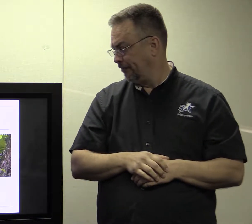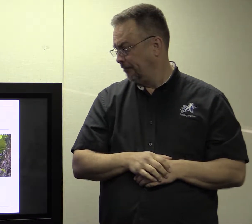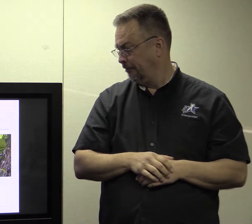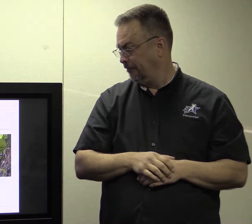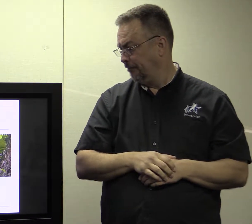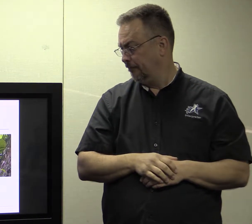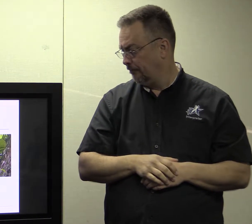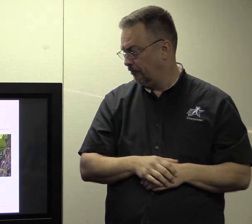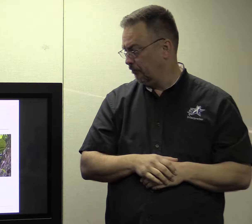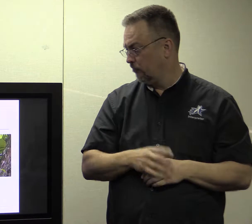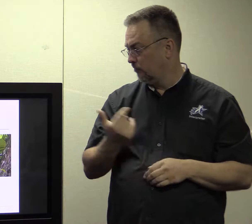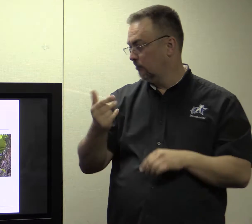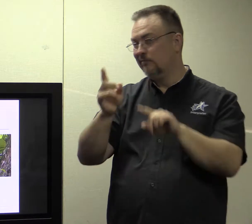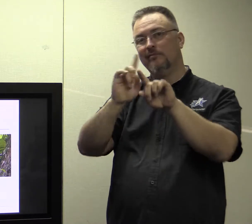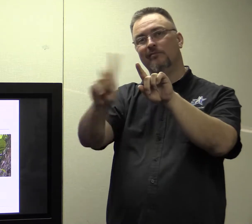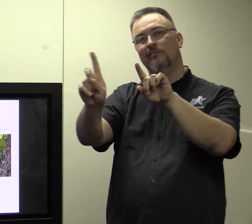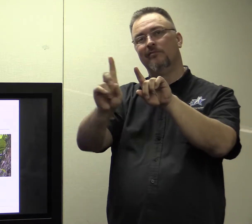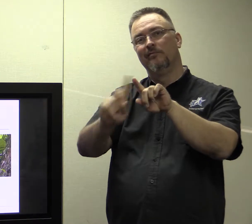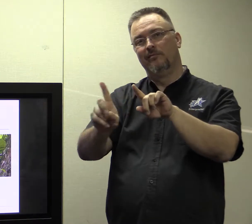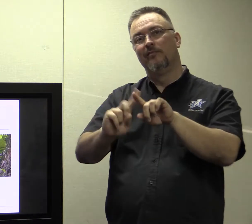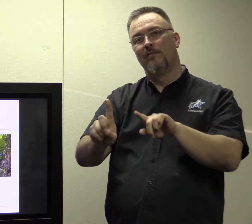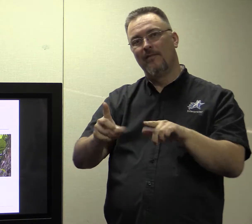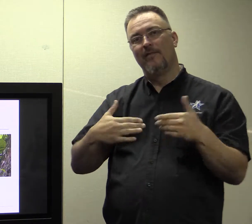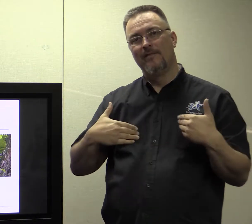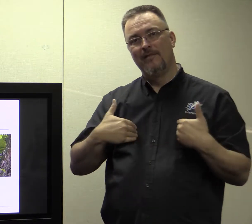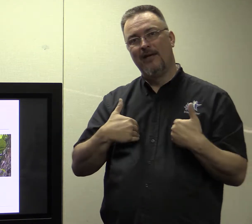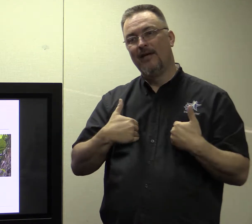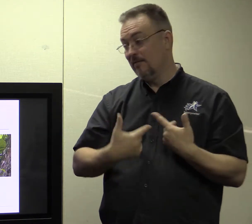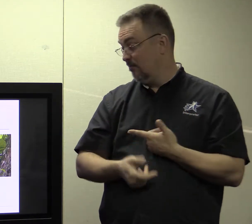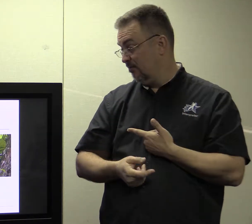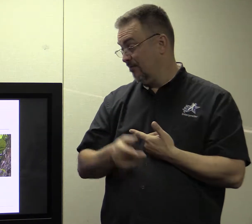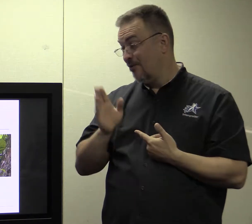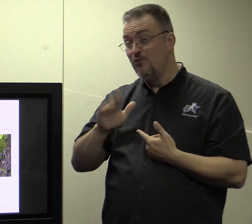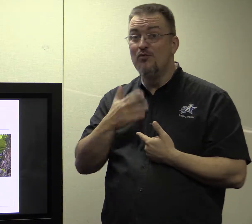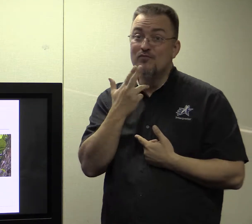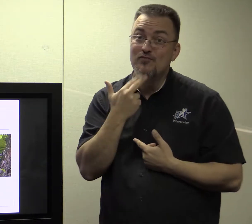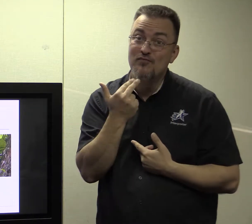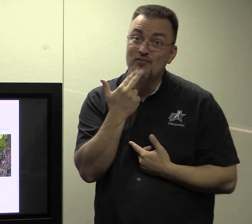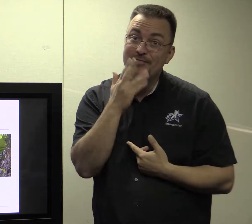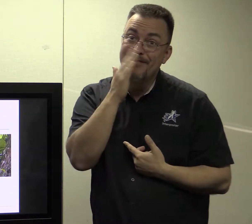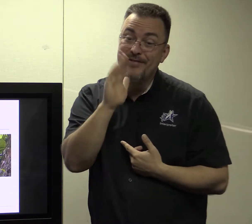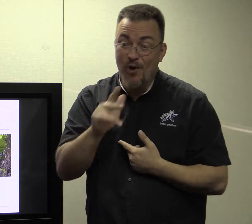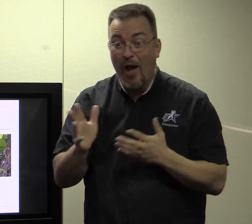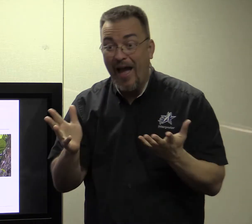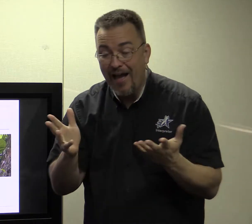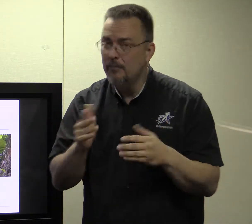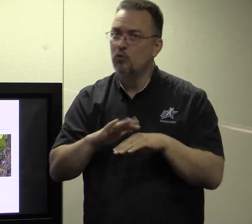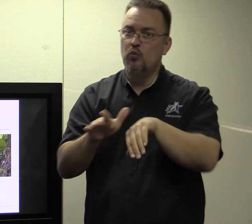Some of the other critters that we have on campus, yes, they're cuddly, but you don't want to touch them.